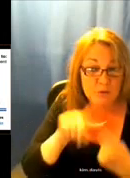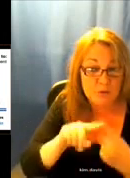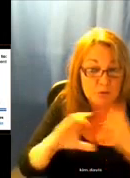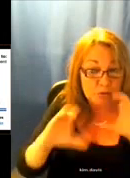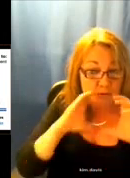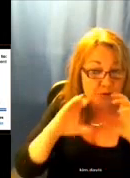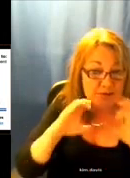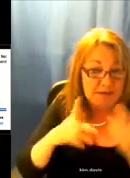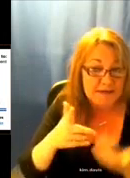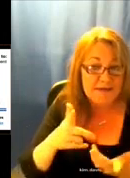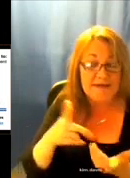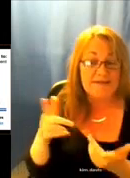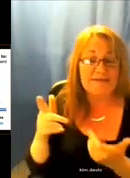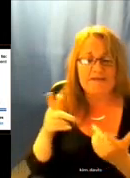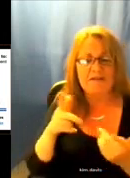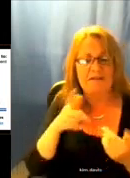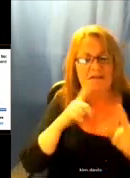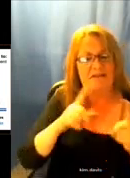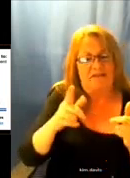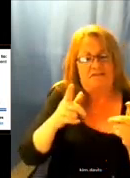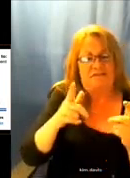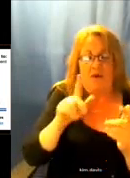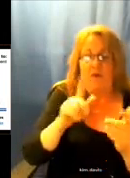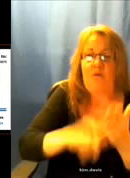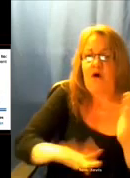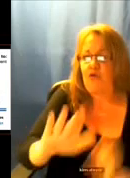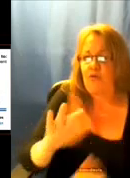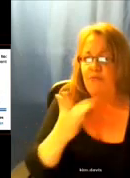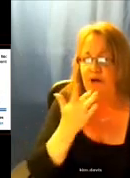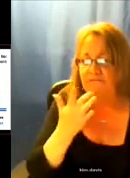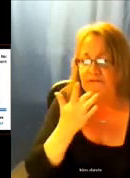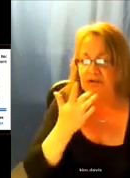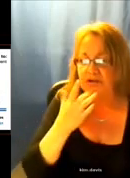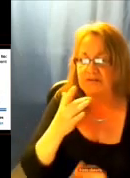possibly you could use the UB Duo for communication.